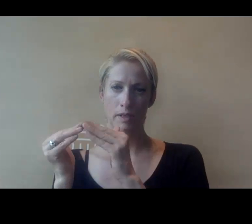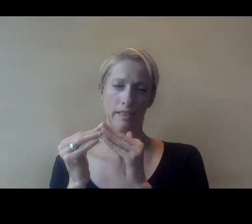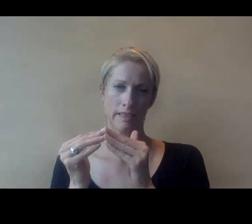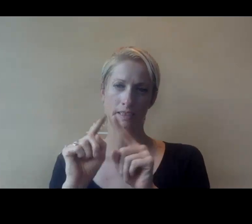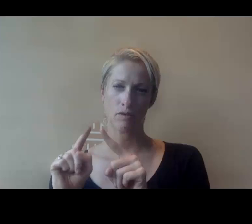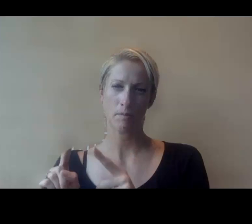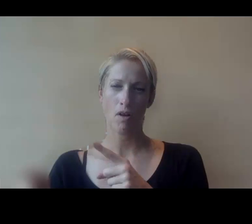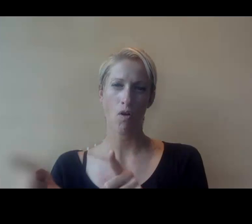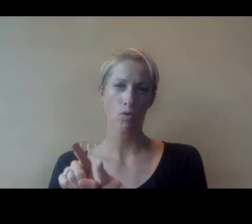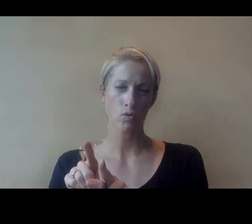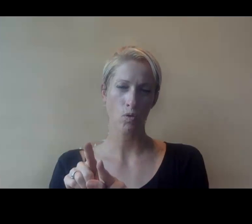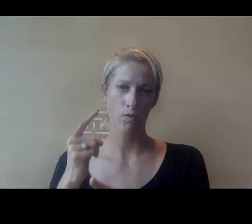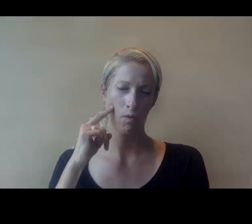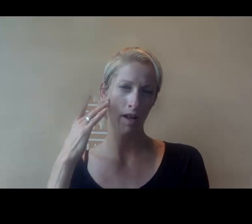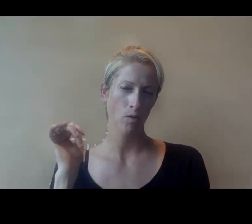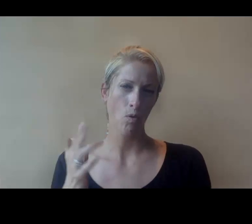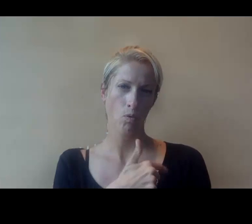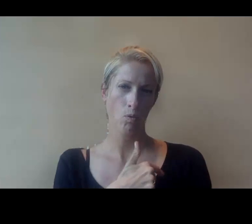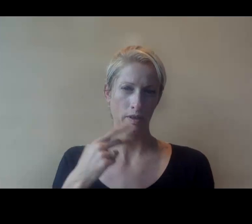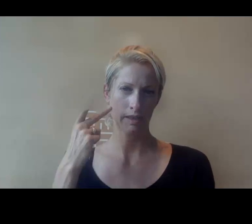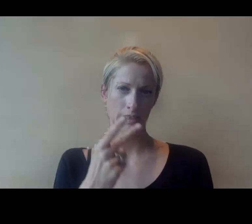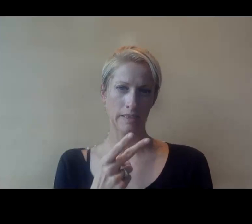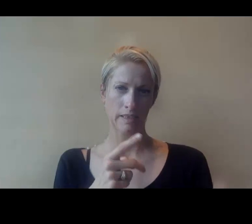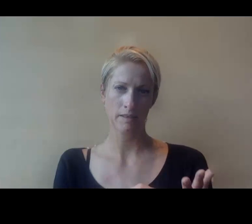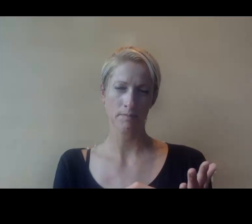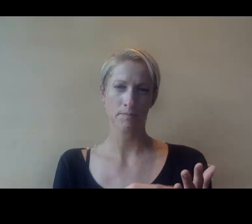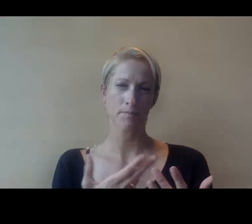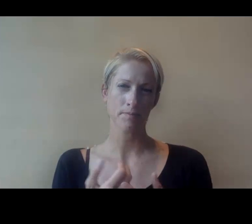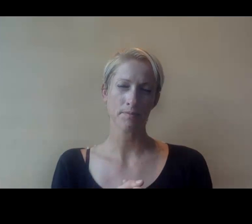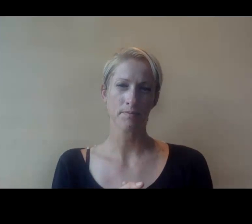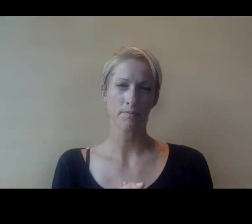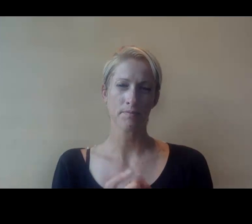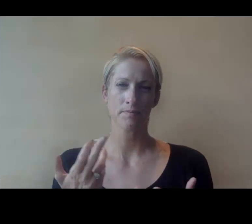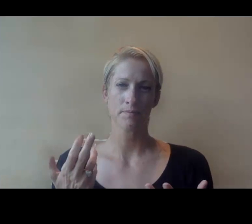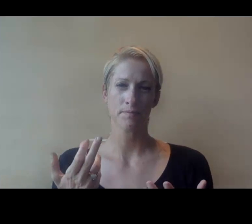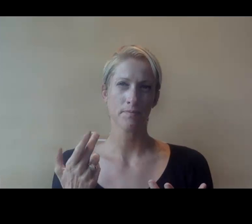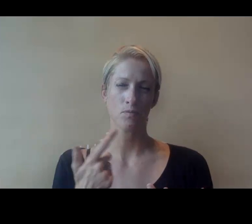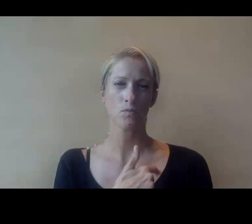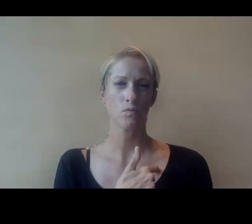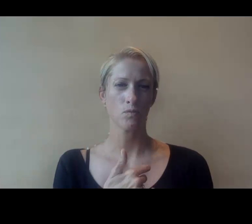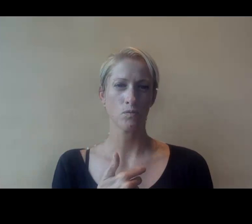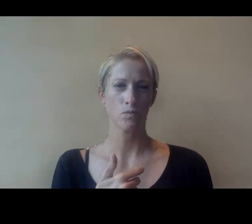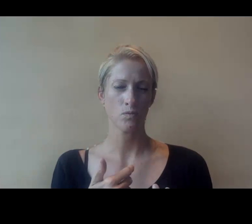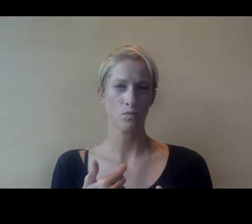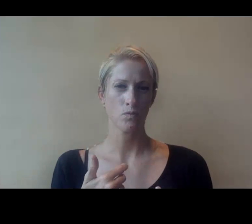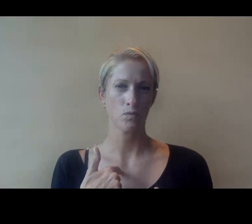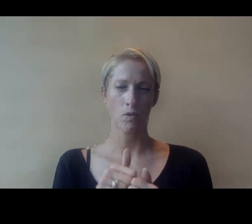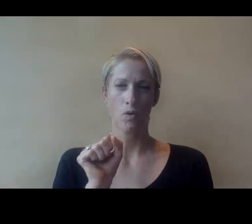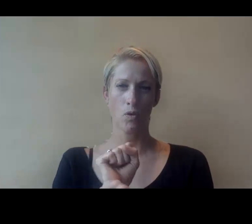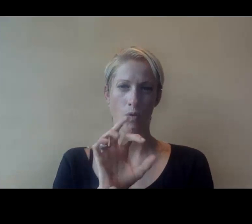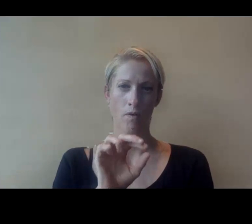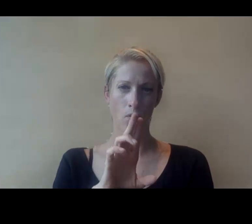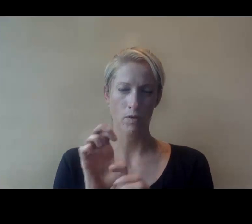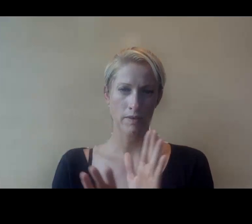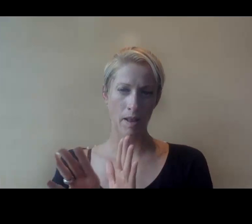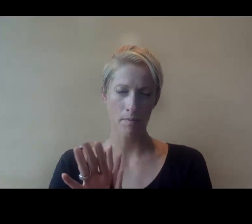but I'll speak to here in California and what we've seen with our participants. So what we do with the workforce development and